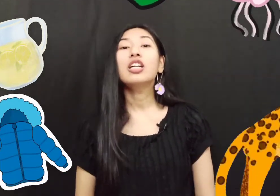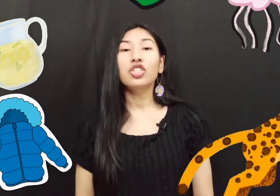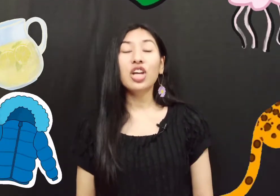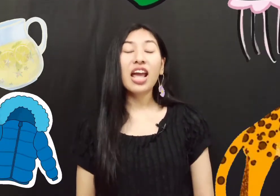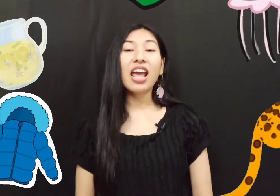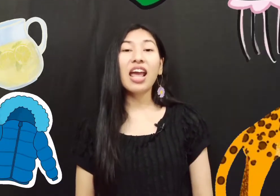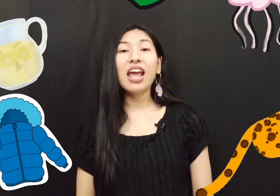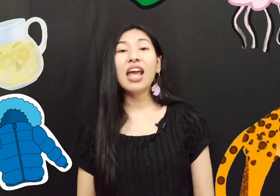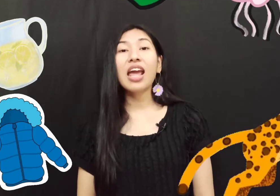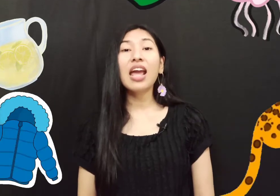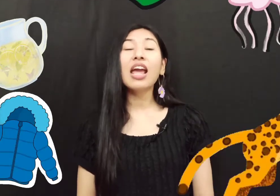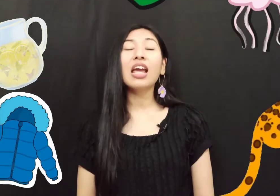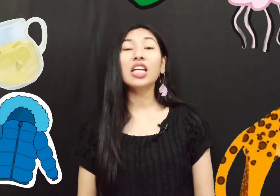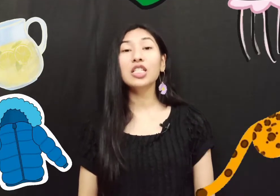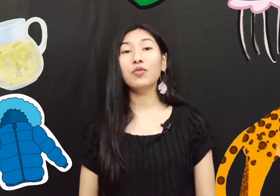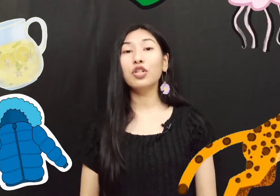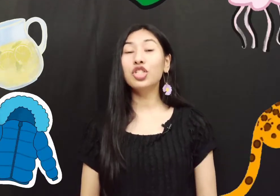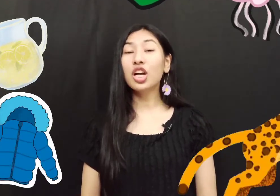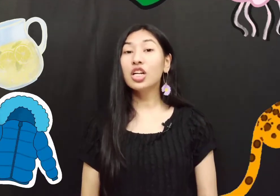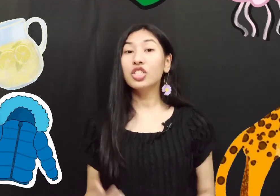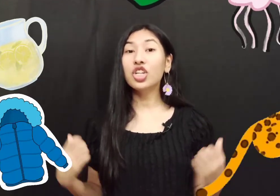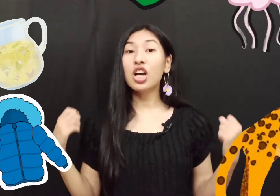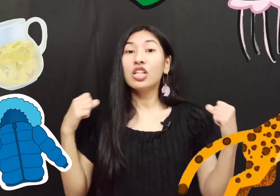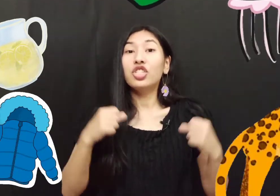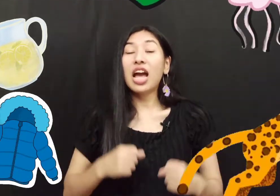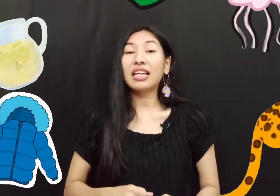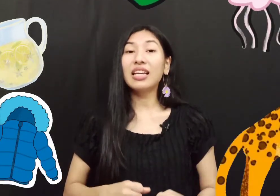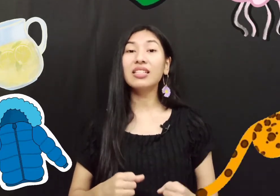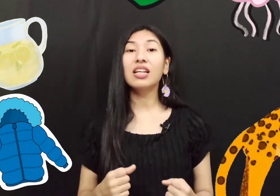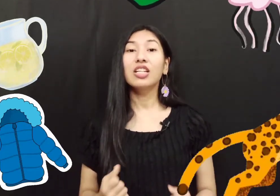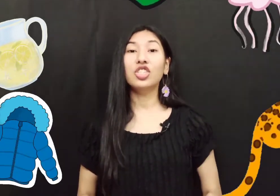Jellyfish. J is for jacket.